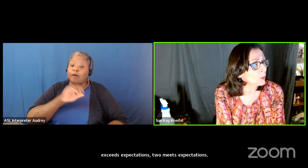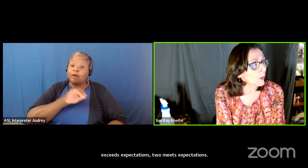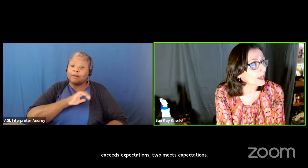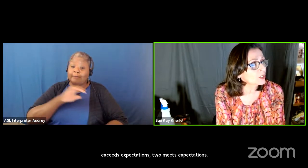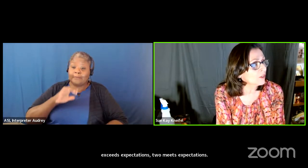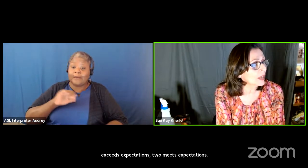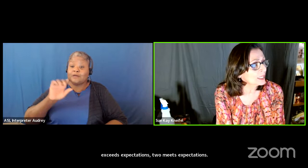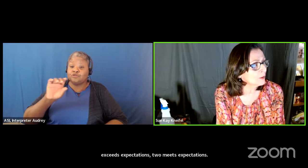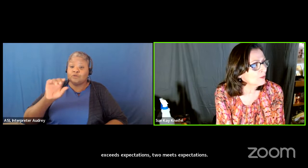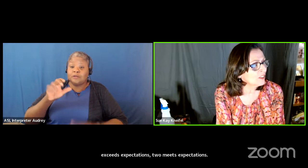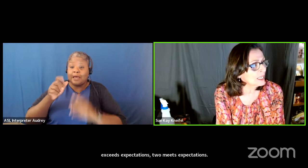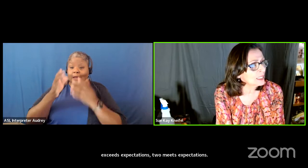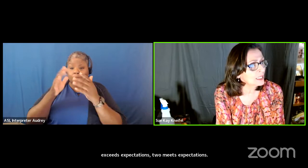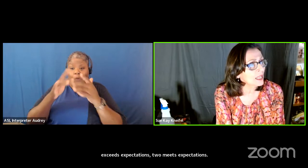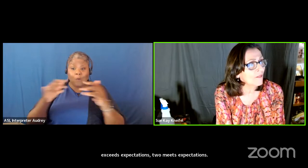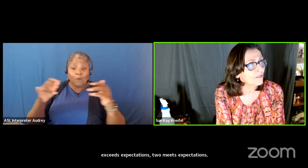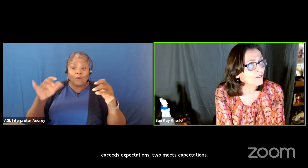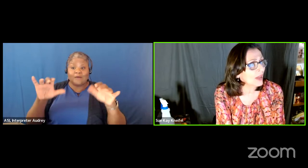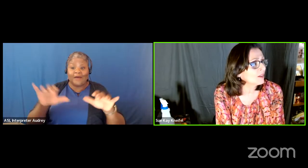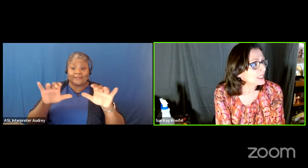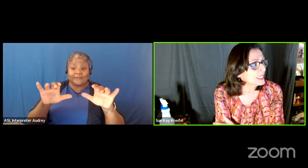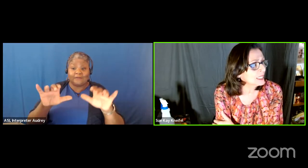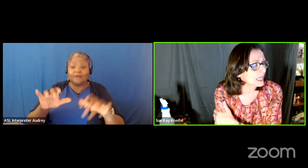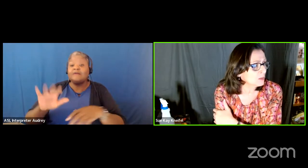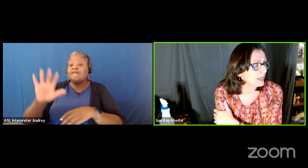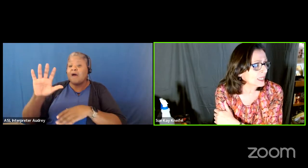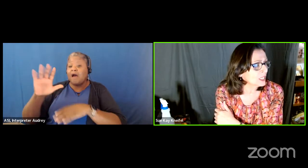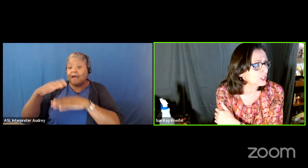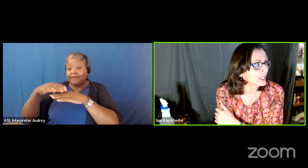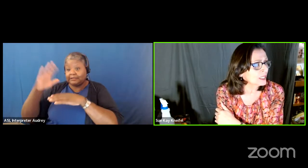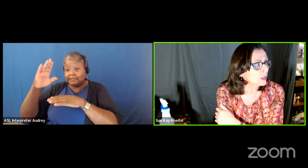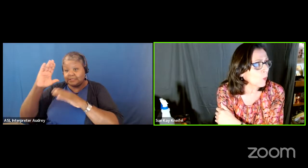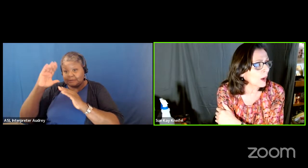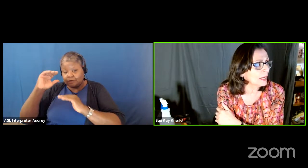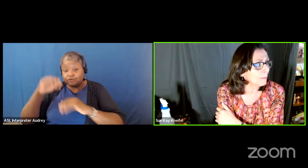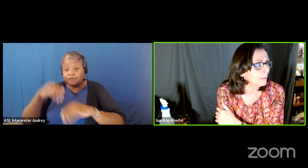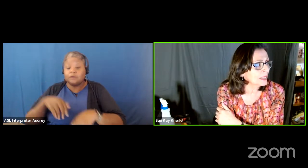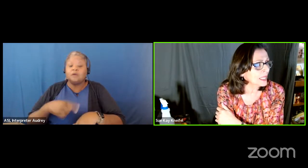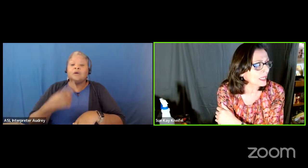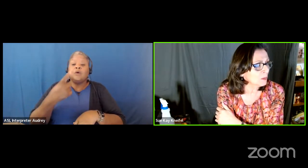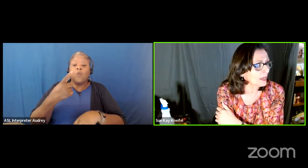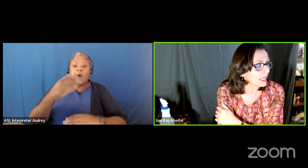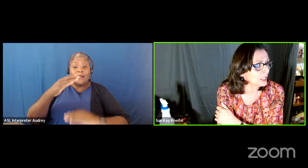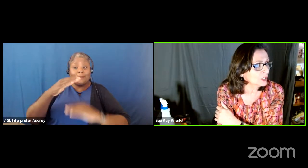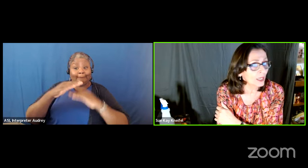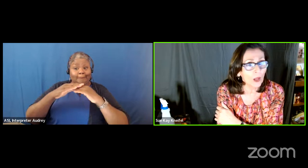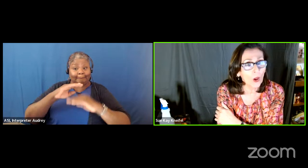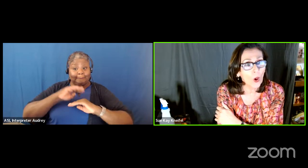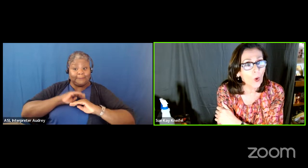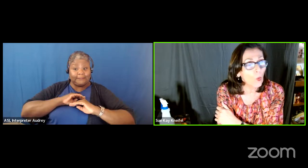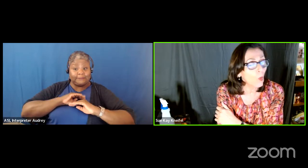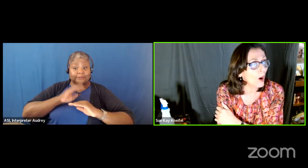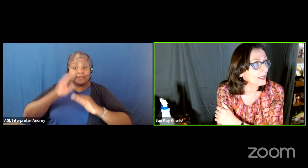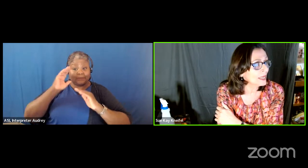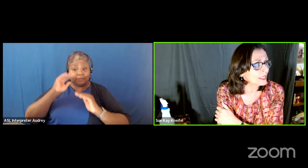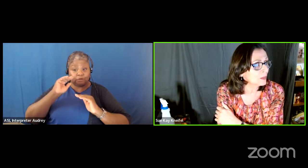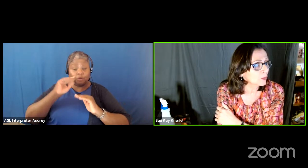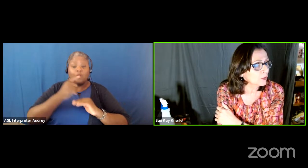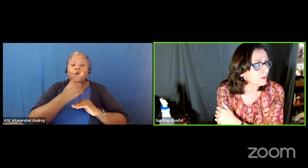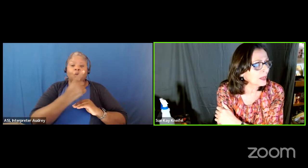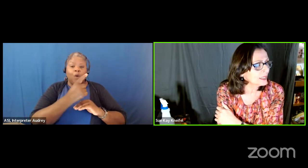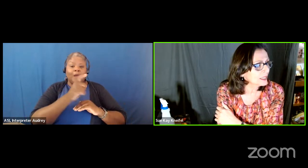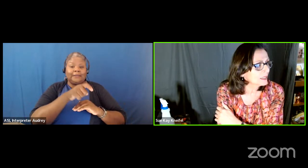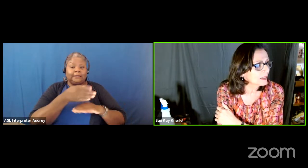a wide range of activities. 5 exceeds expectations, 1 meets expectation, 1